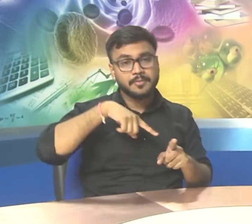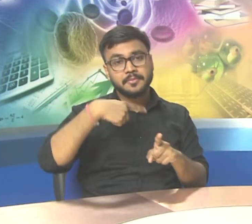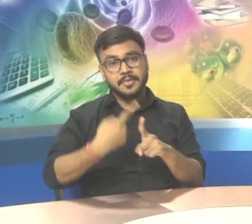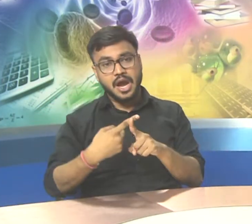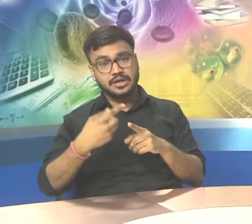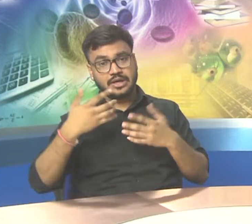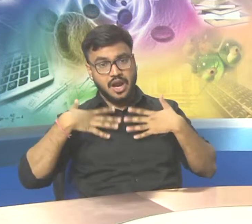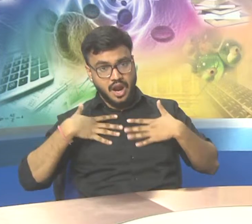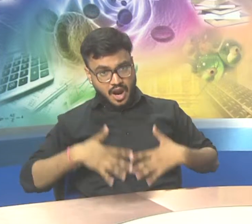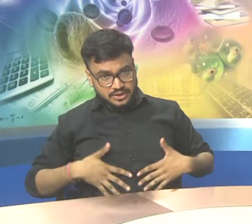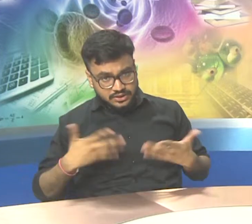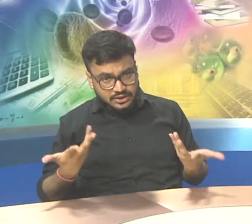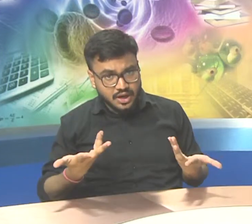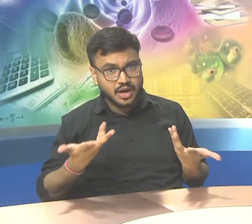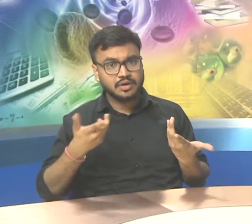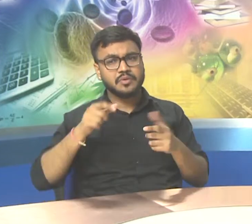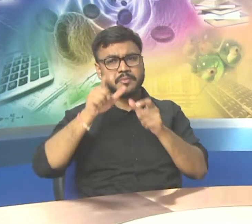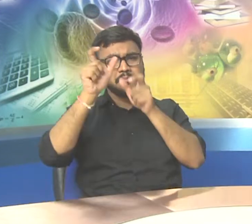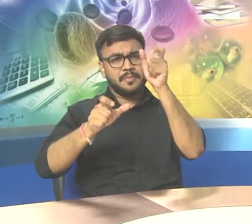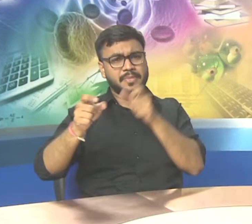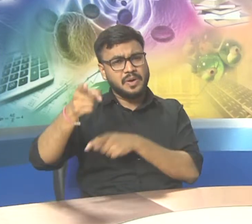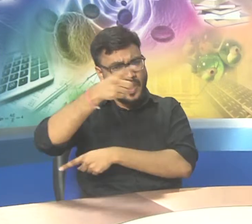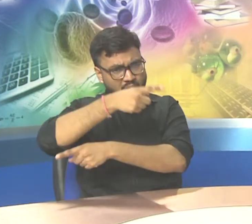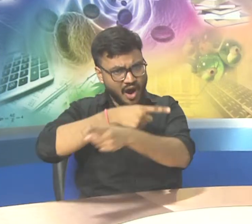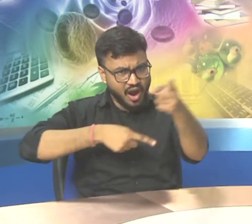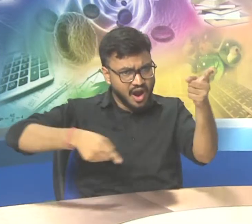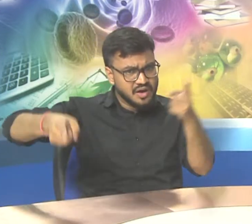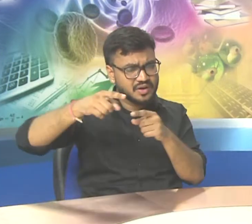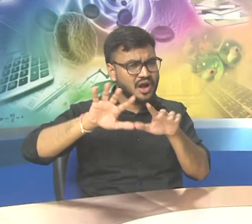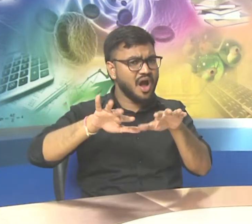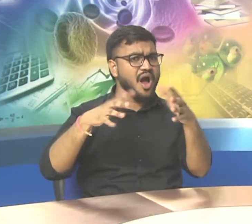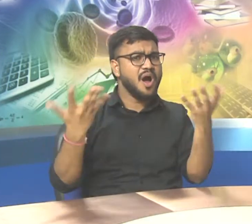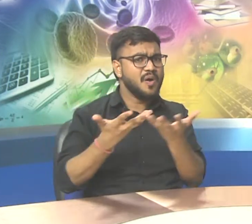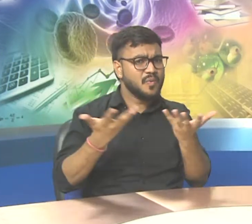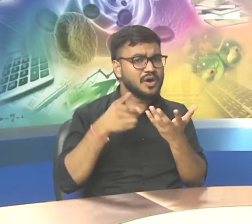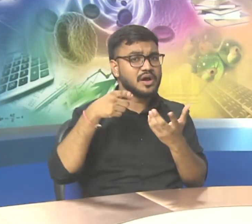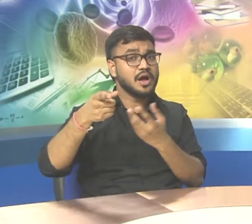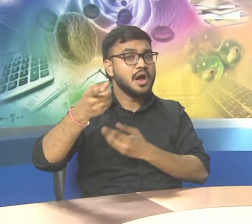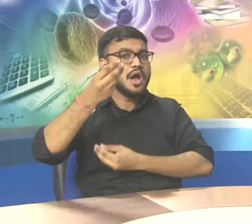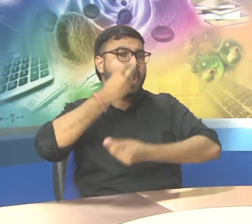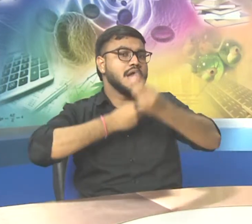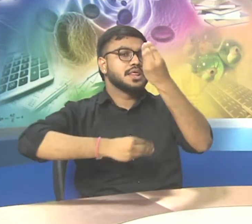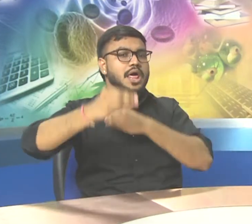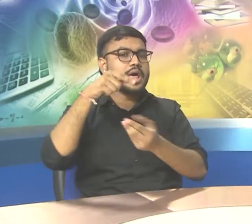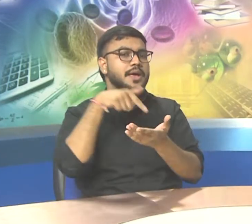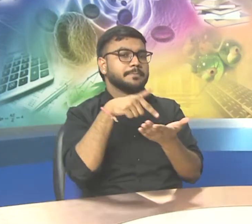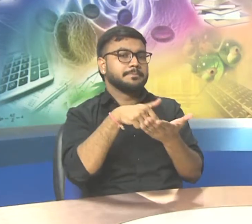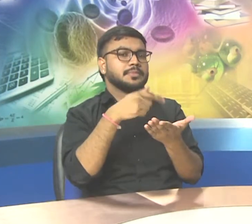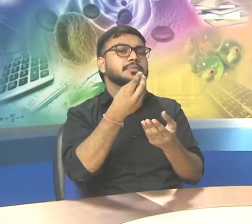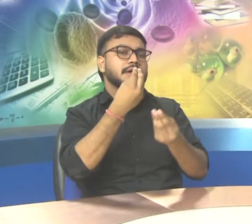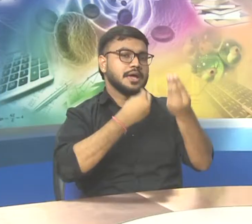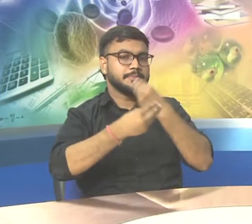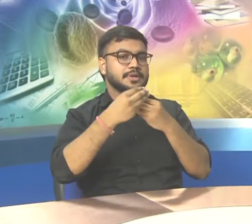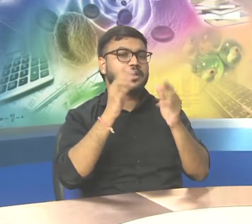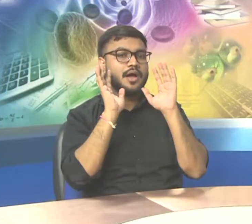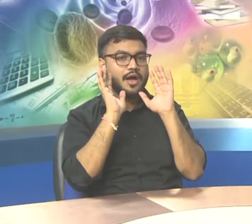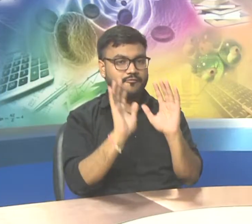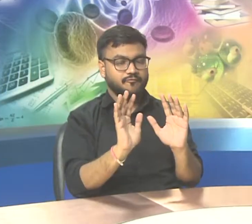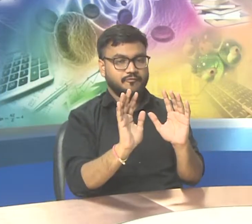Like our favorite dish, what we eat every day, how we eat, and even the people we eat